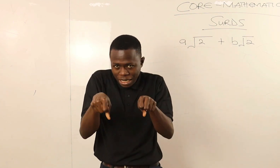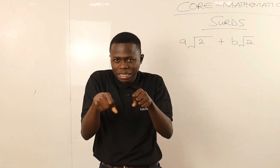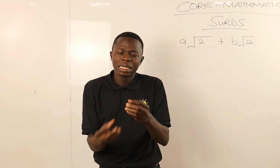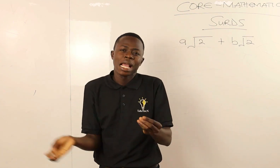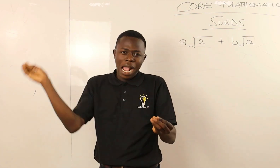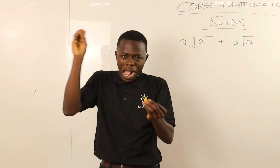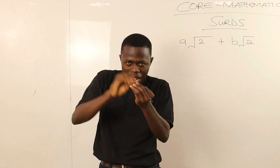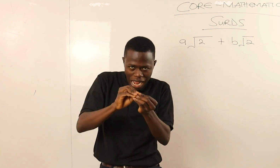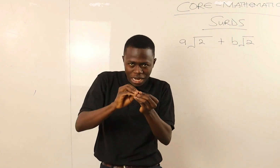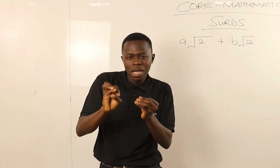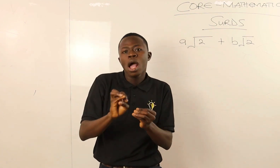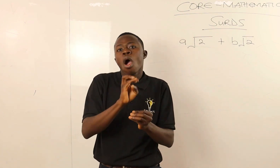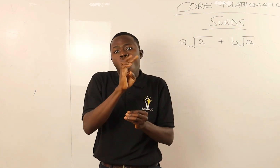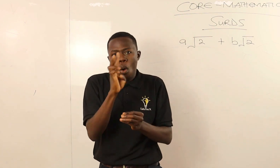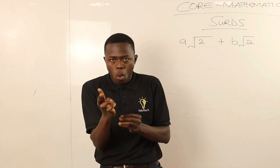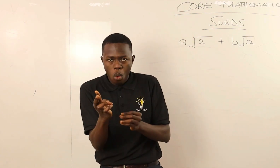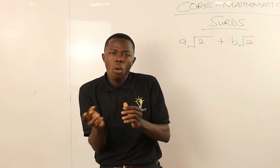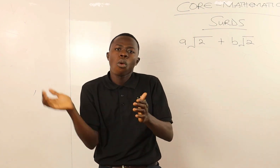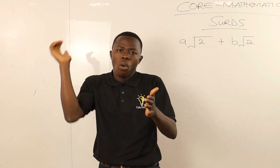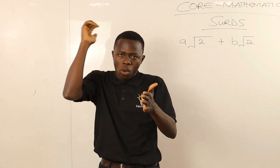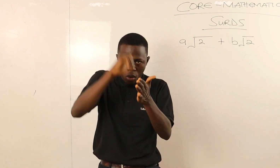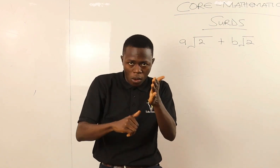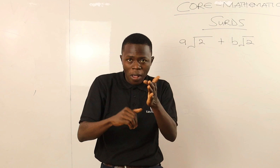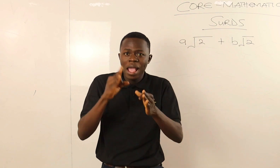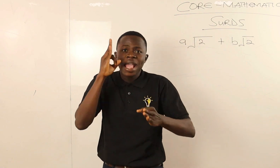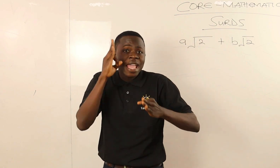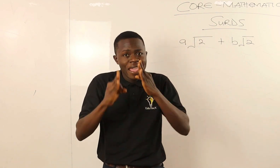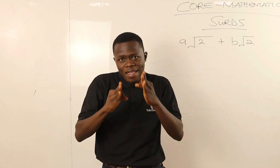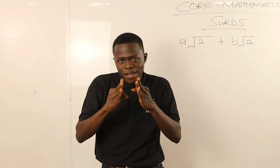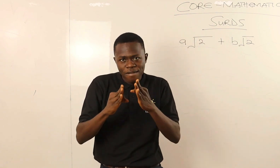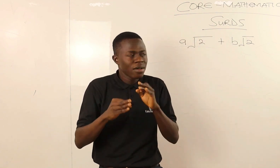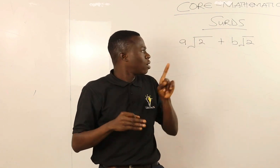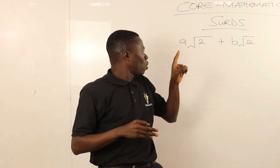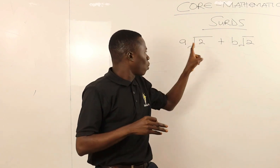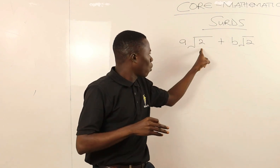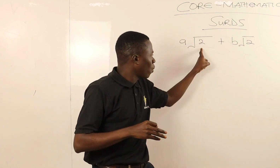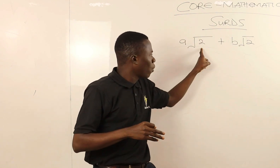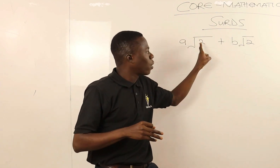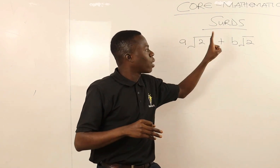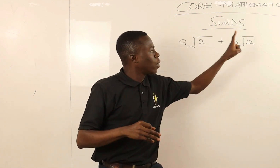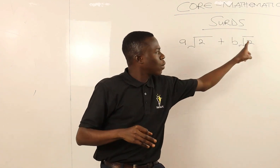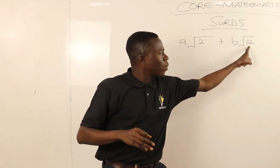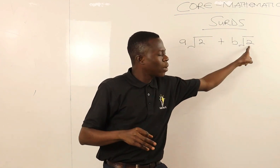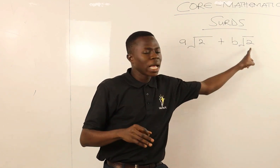Again, kindly note that you can only add or subtract